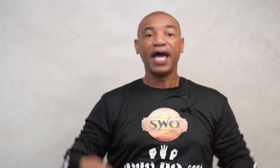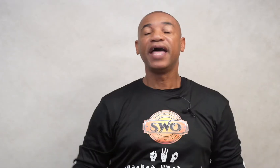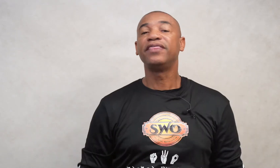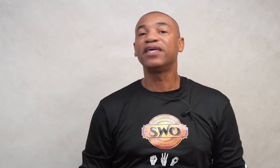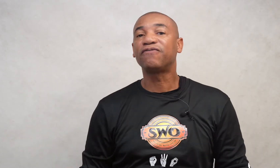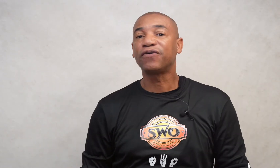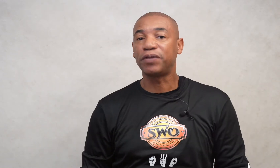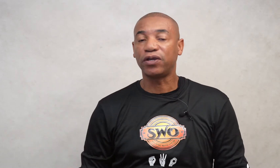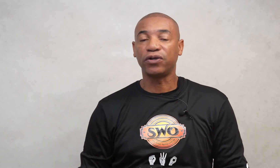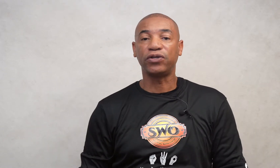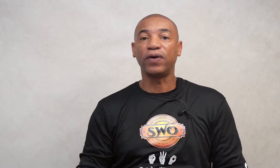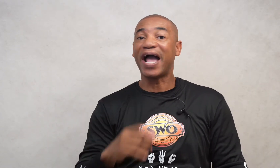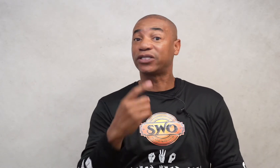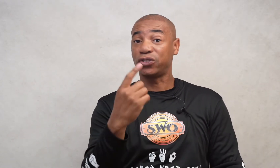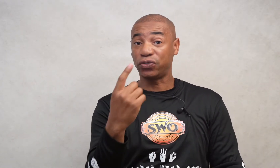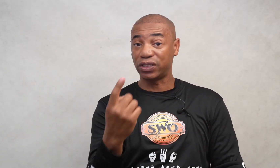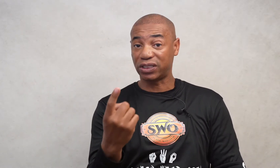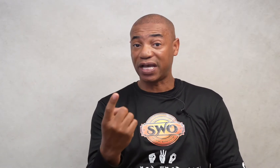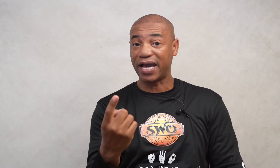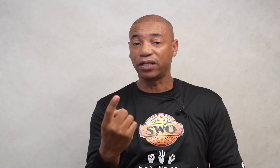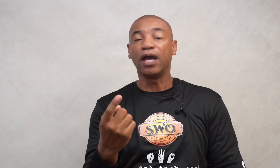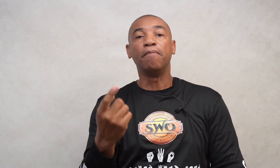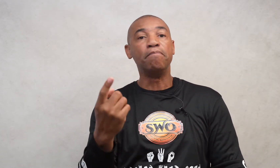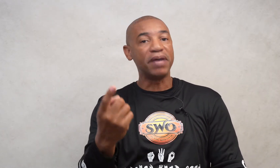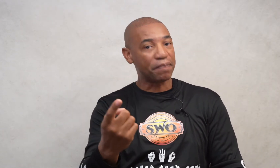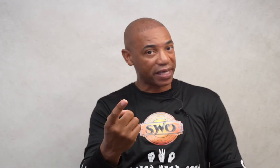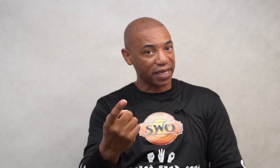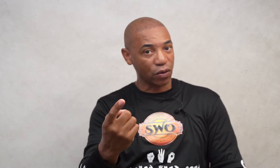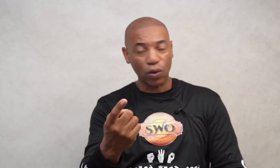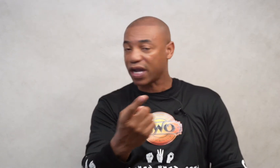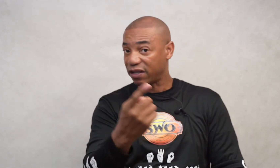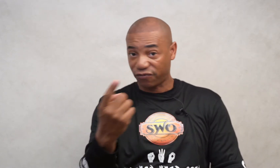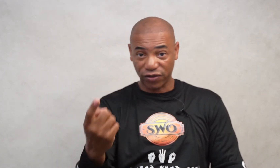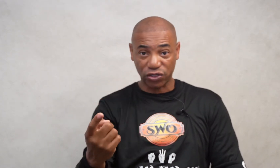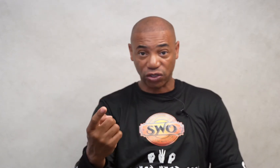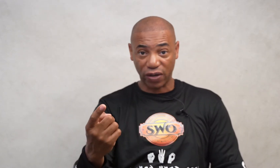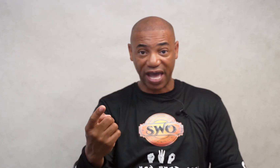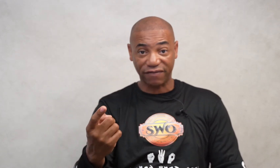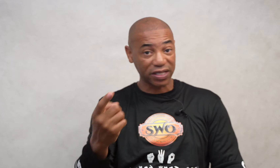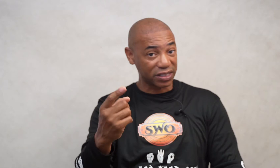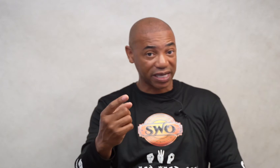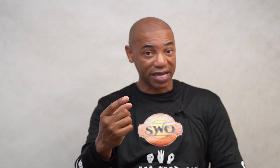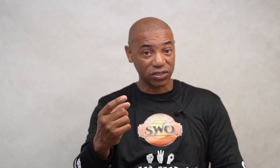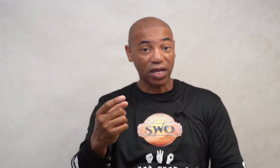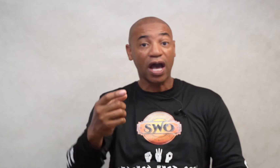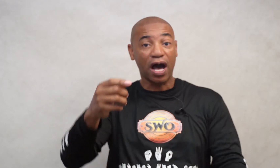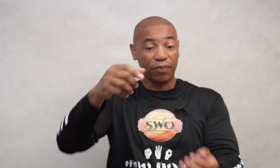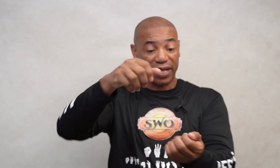And then from here, you'll actually do the sign mimicking what kind of freezer you have. In this case, I'm going to